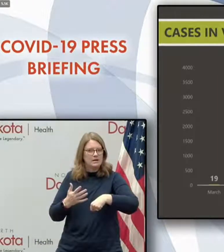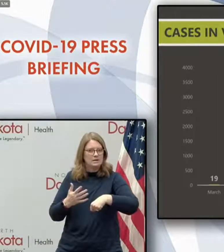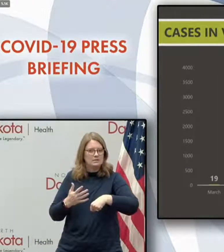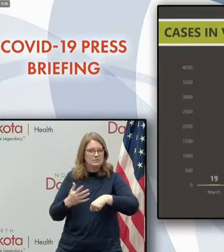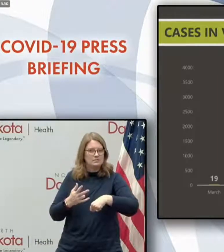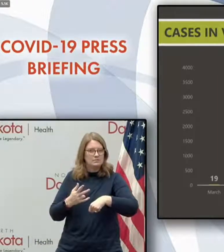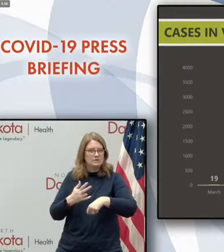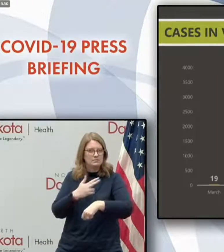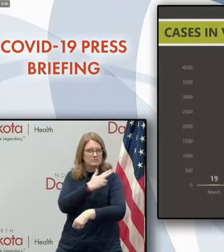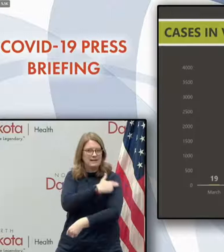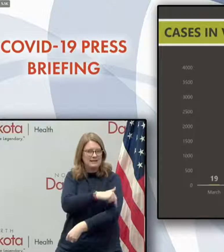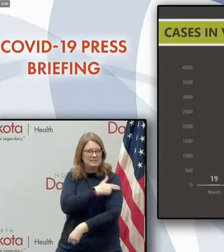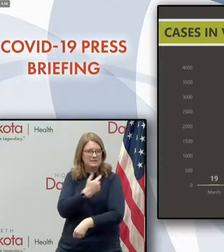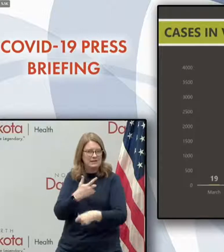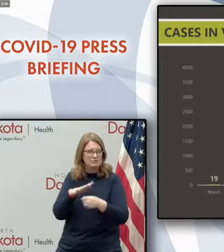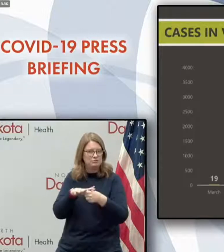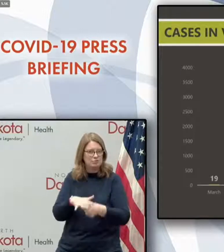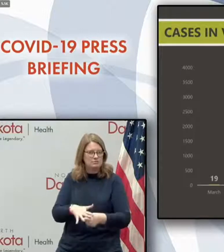hospitalization.